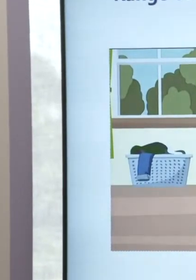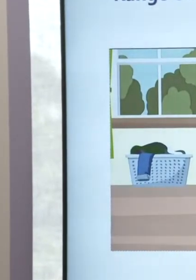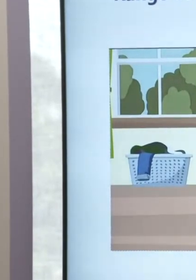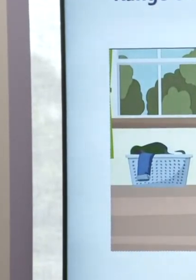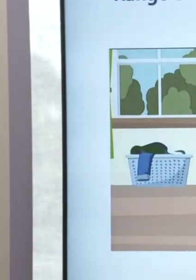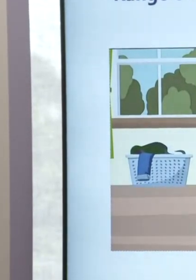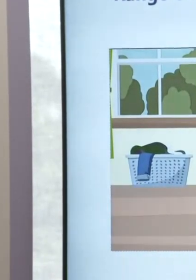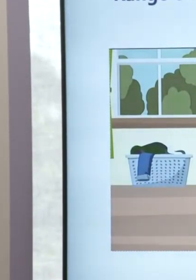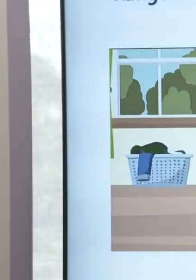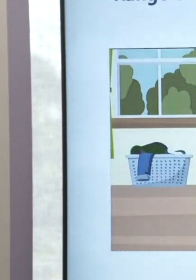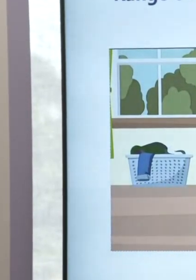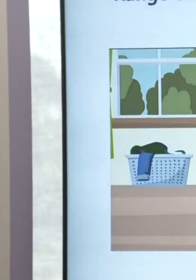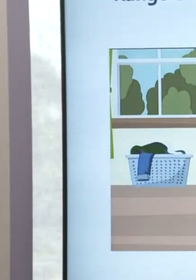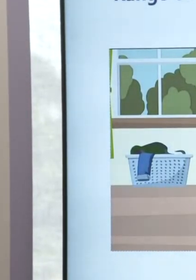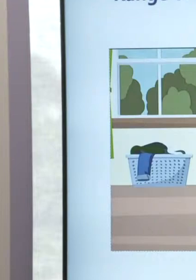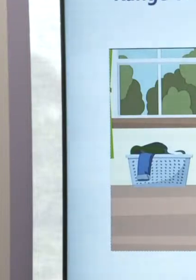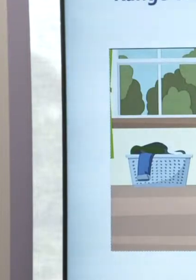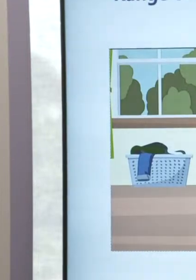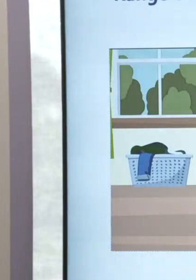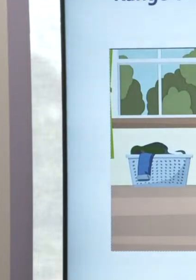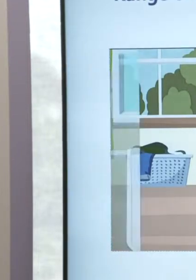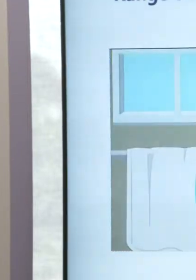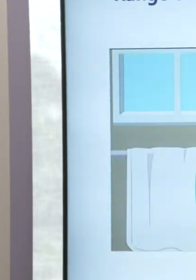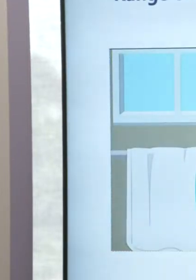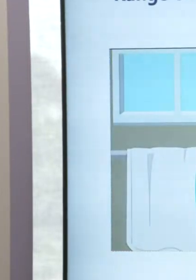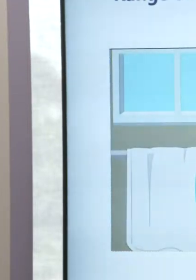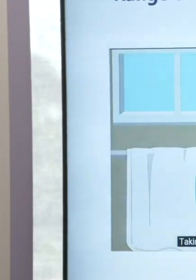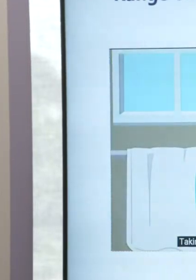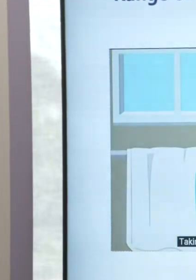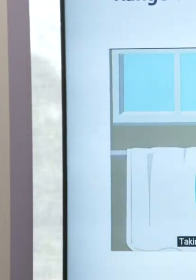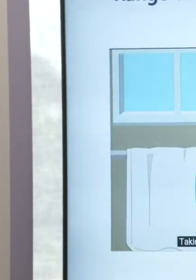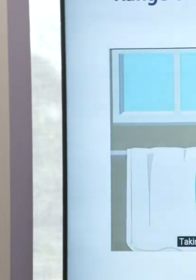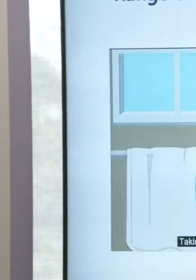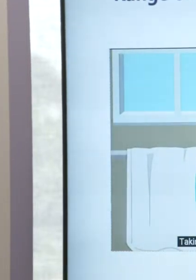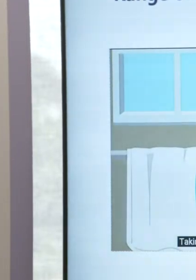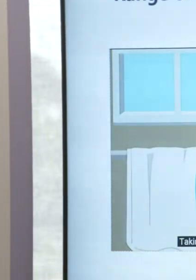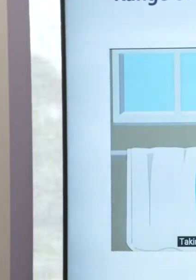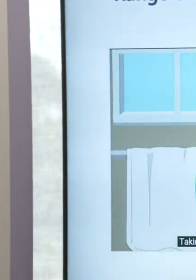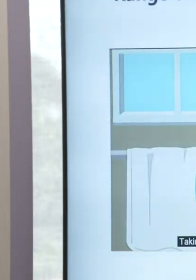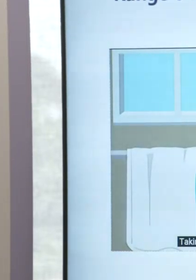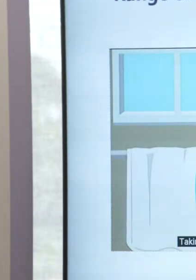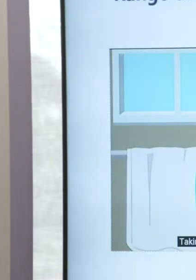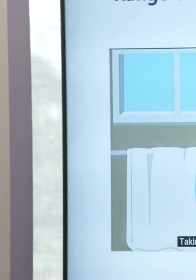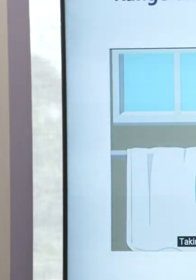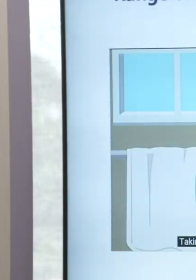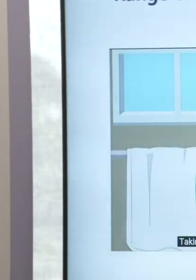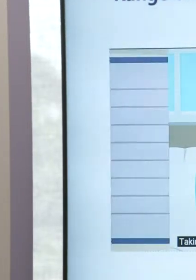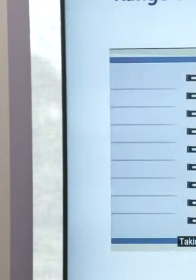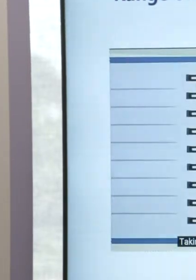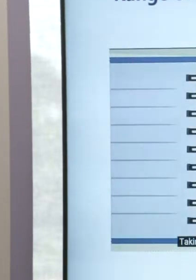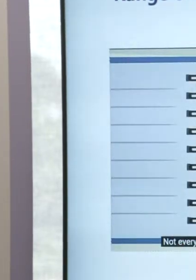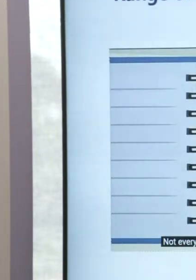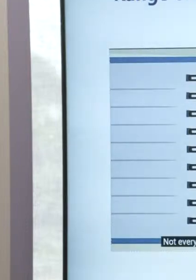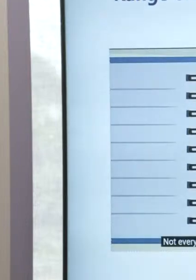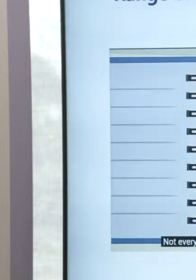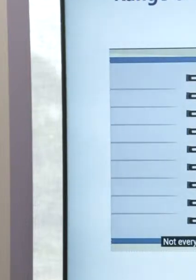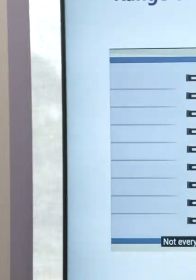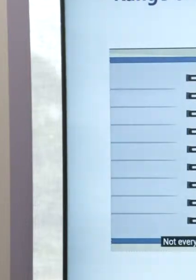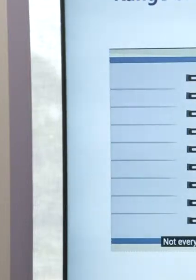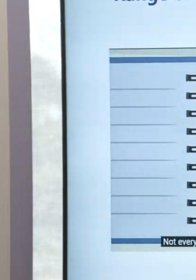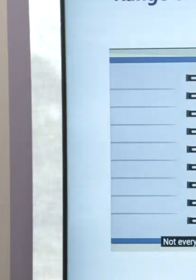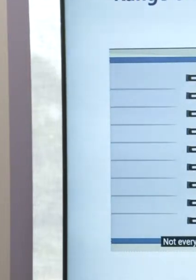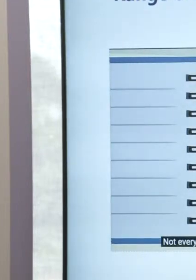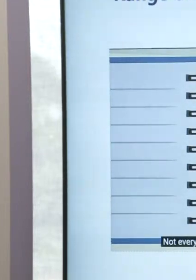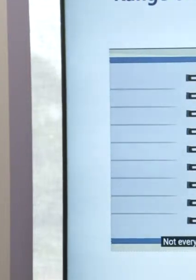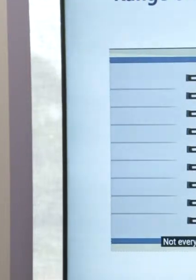things you'll need to check and write down. Taking your temperature if you have a thermometer. Not everyone gets